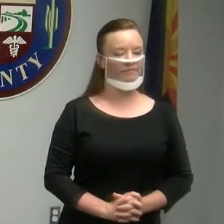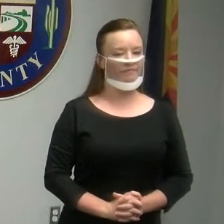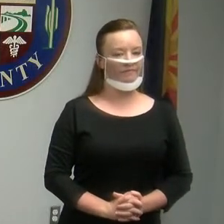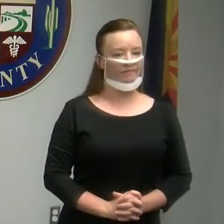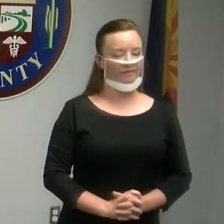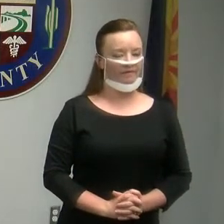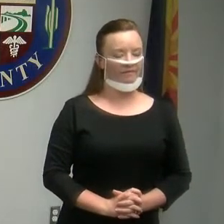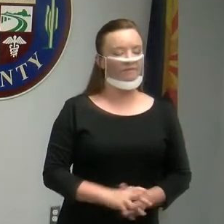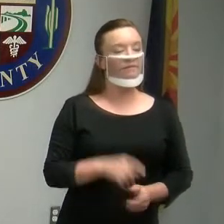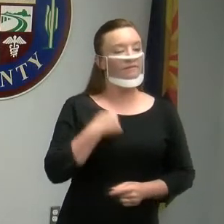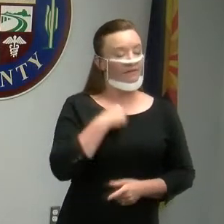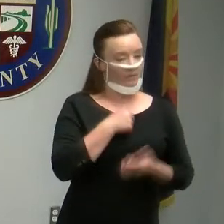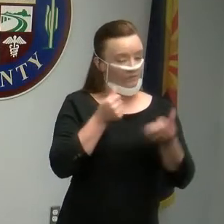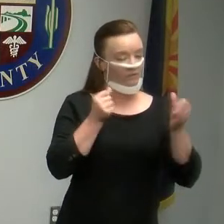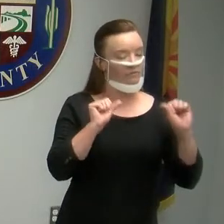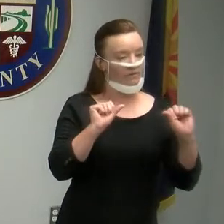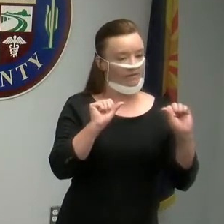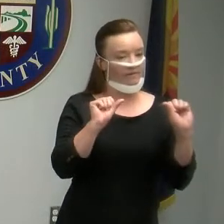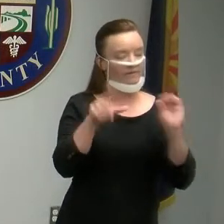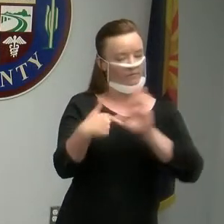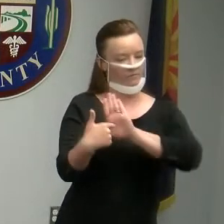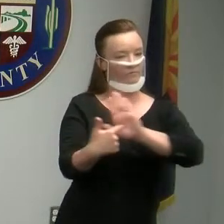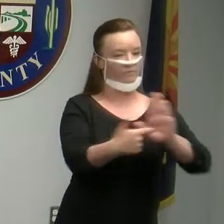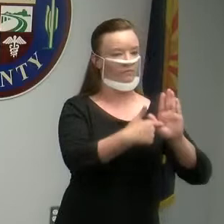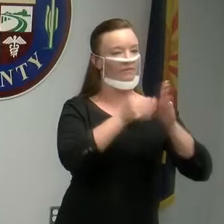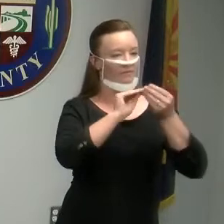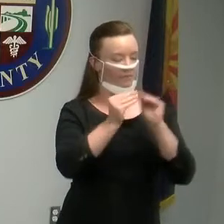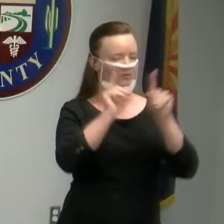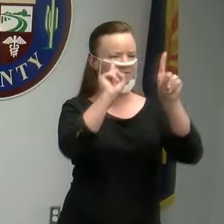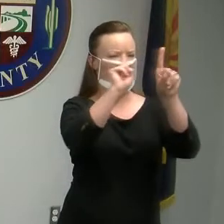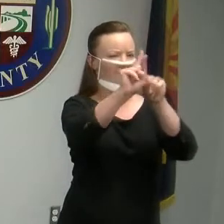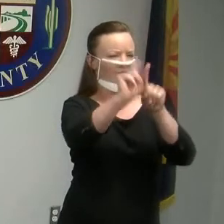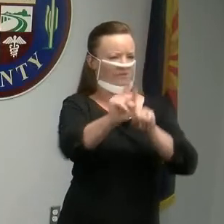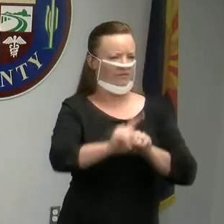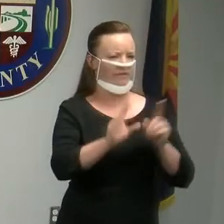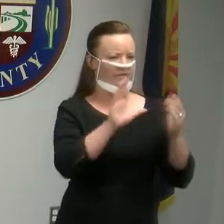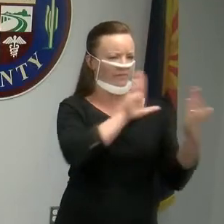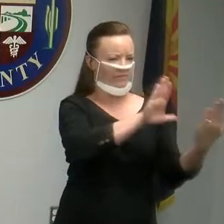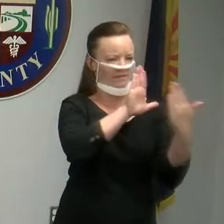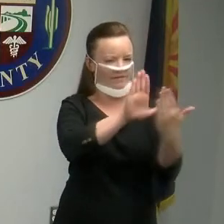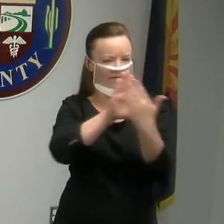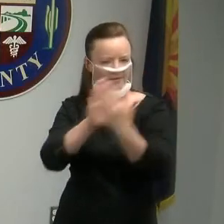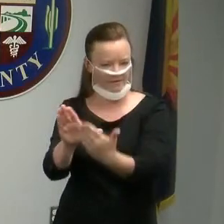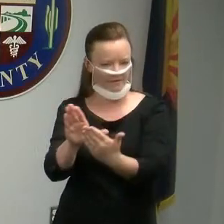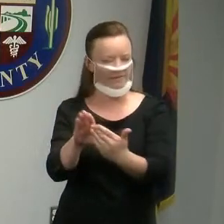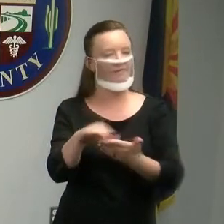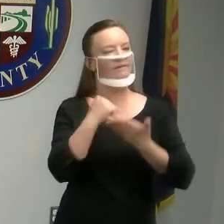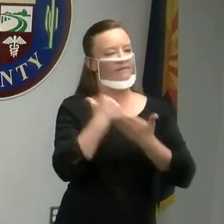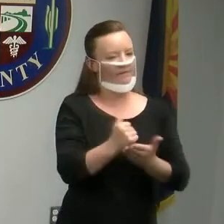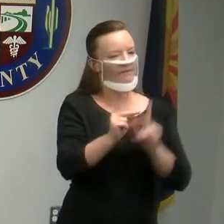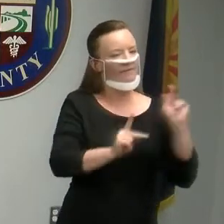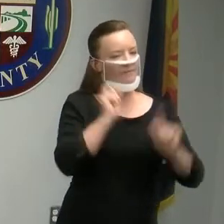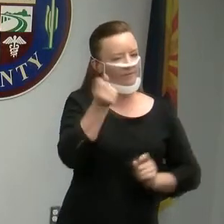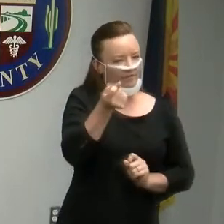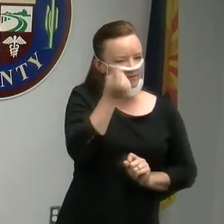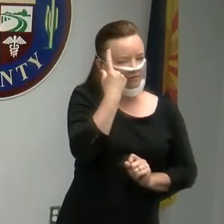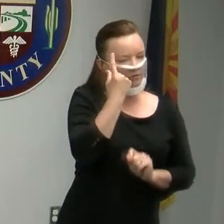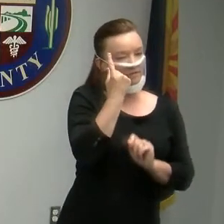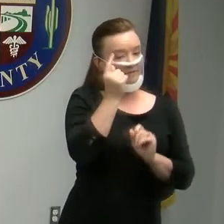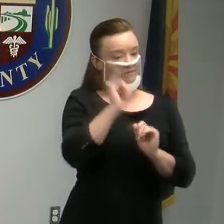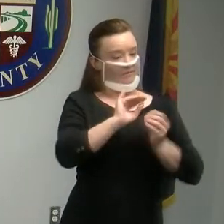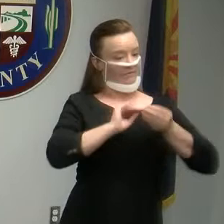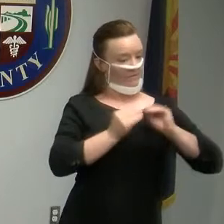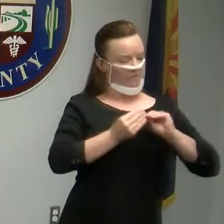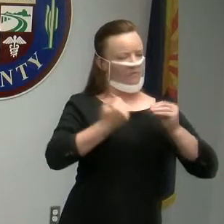So we try to present our numbers in several ways so that people can understand all the different information that they